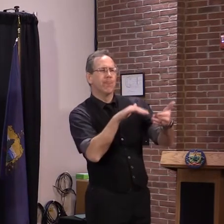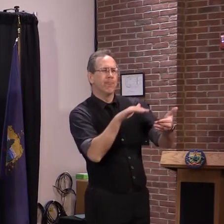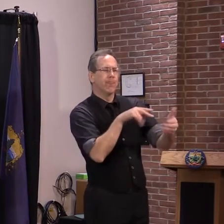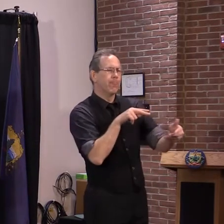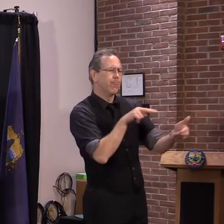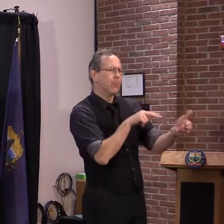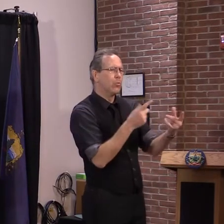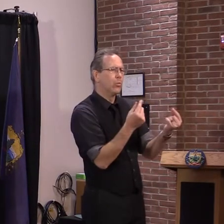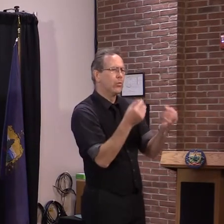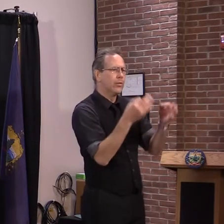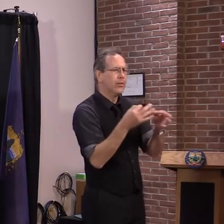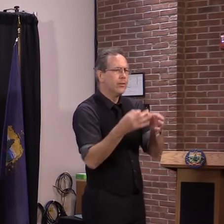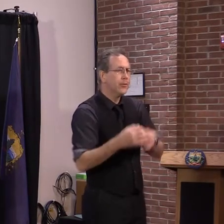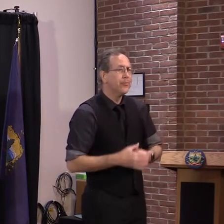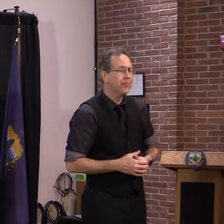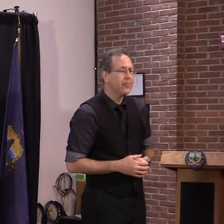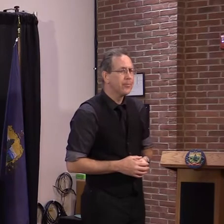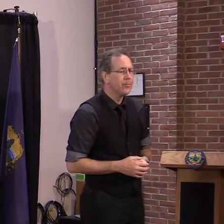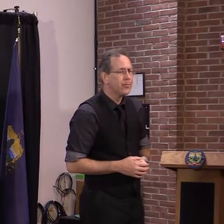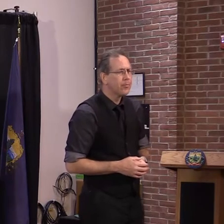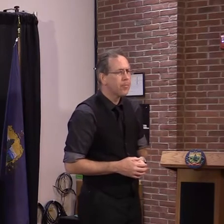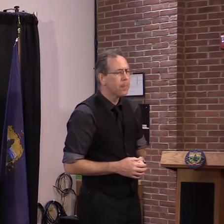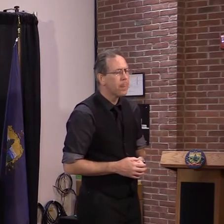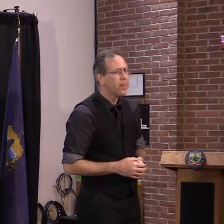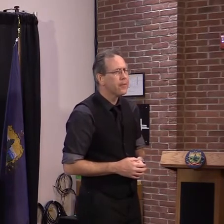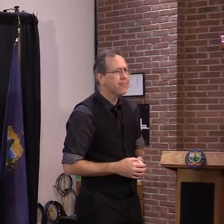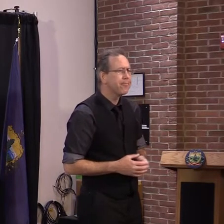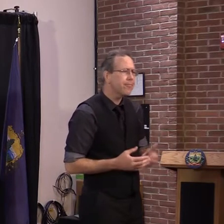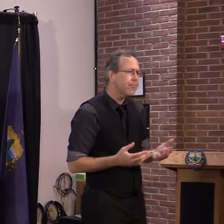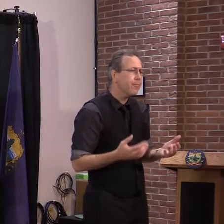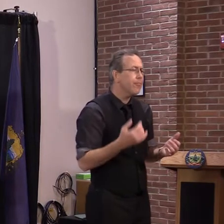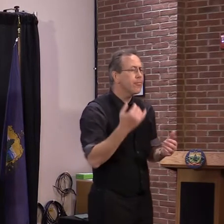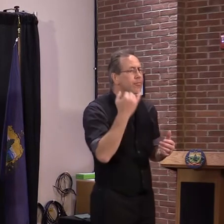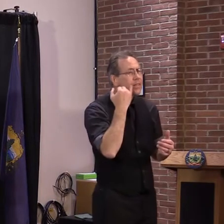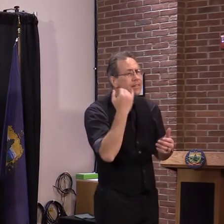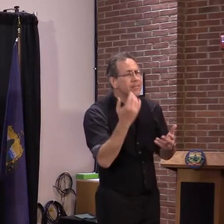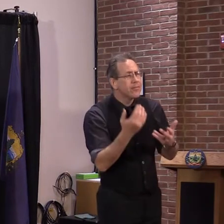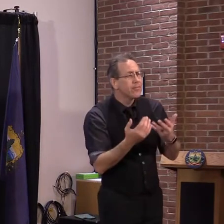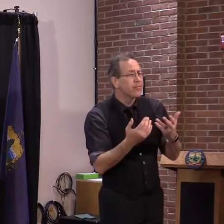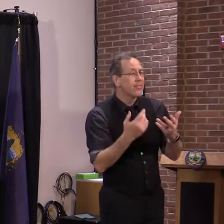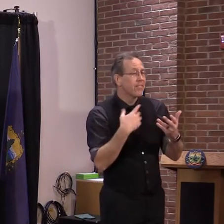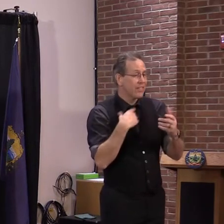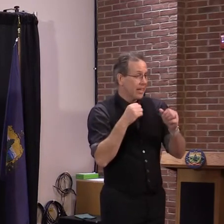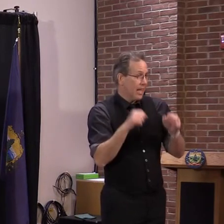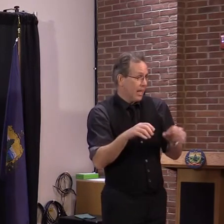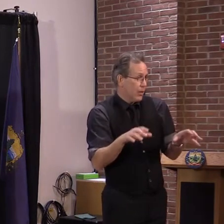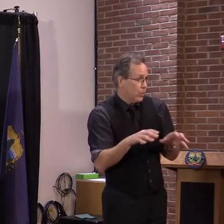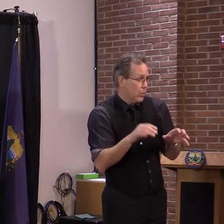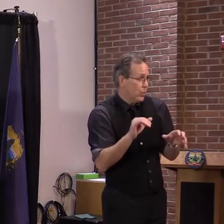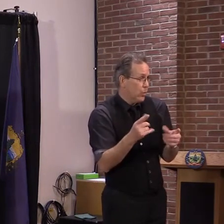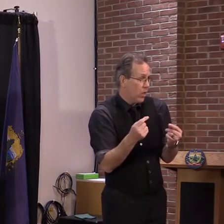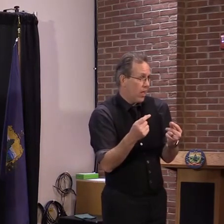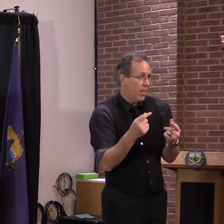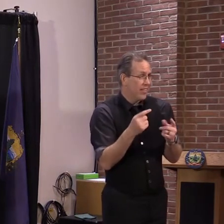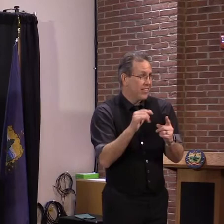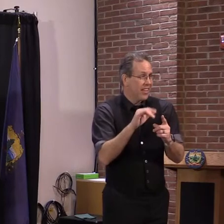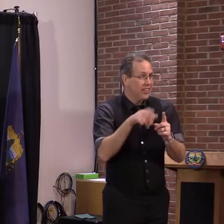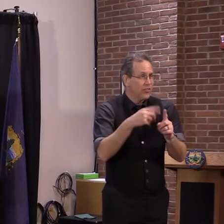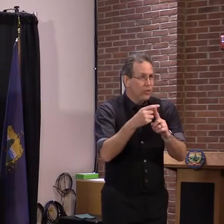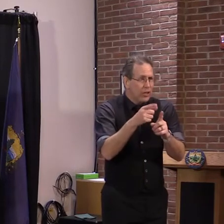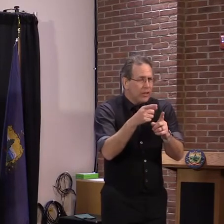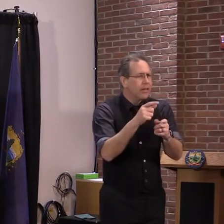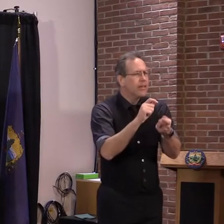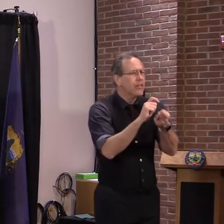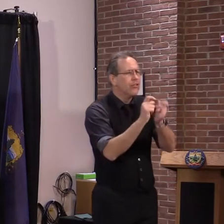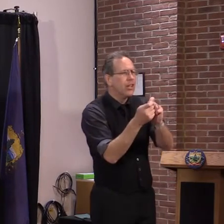and see, you know, if that if we're able to transition out of that as well. I